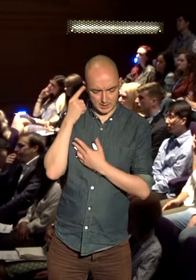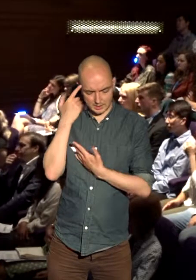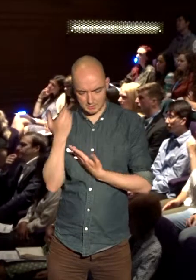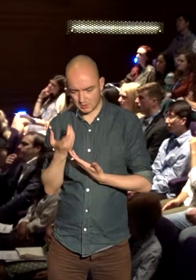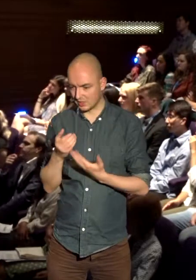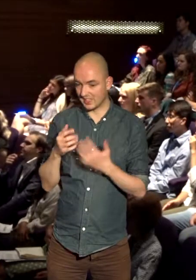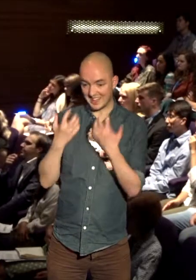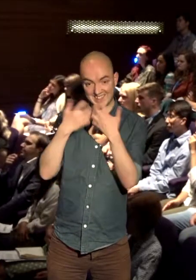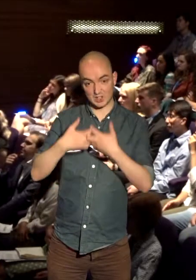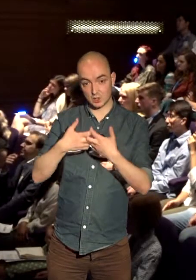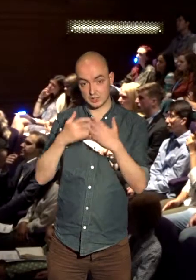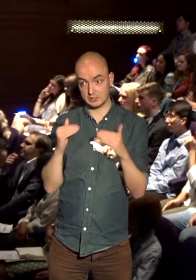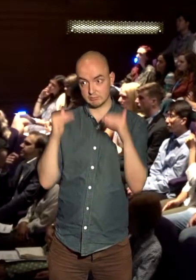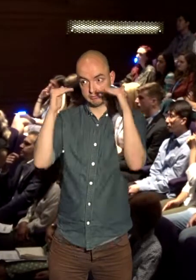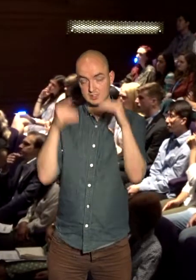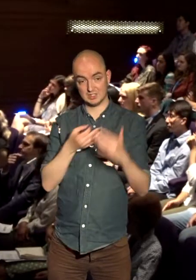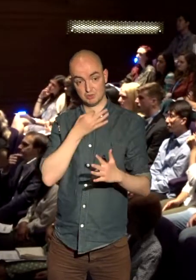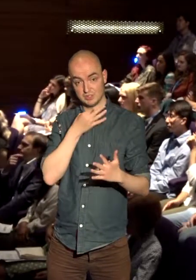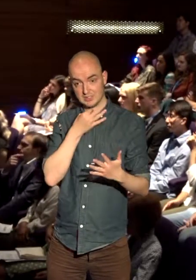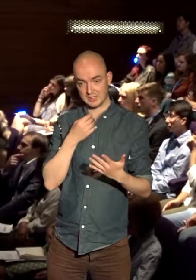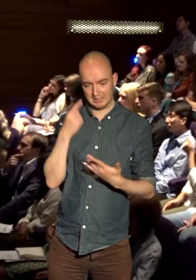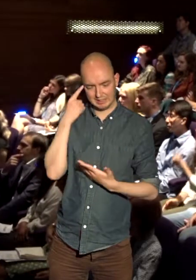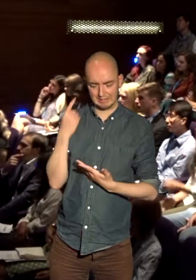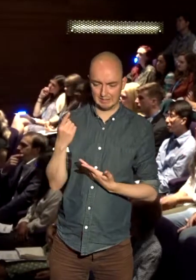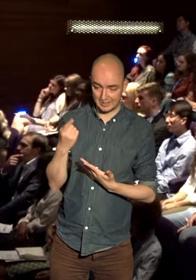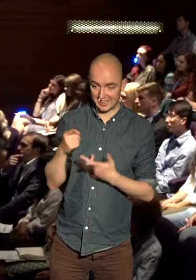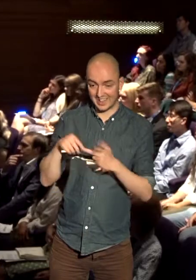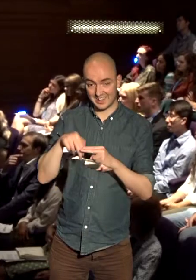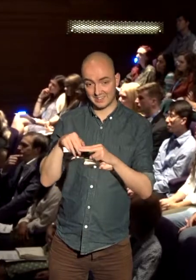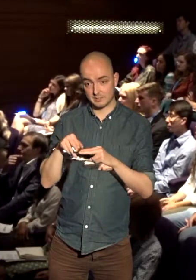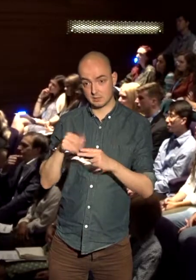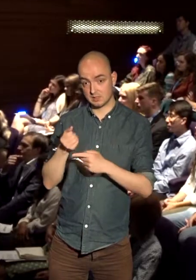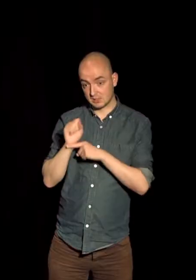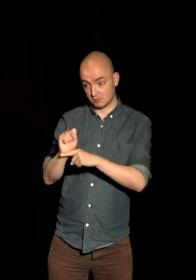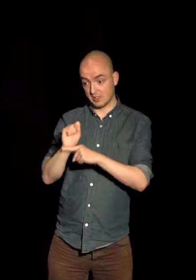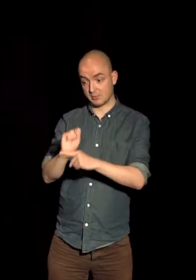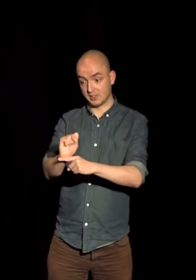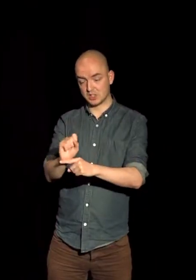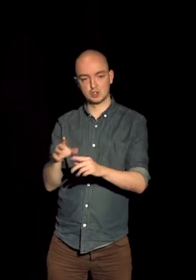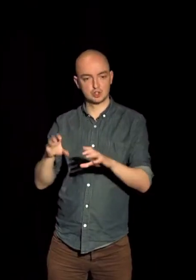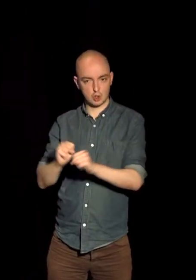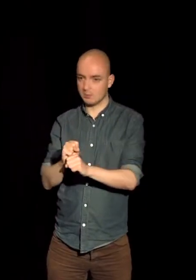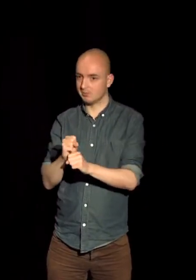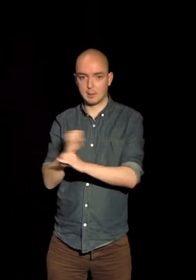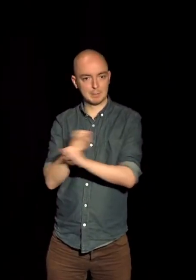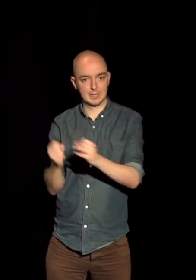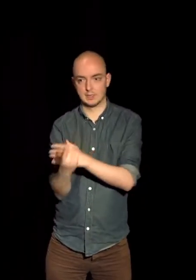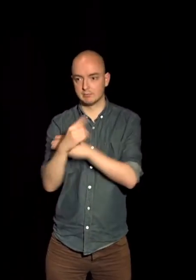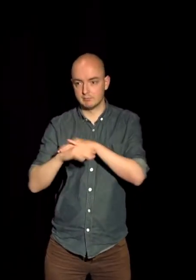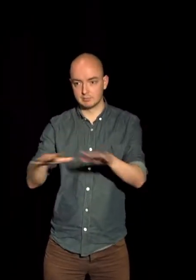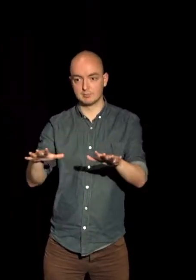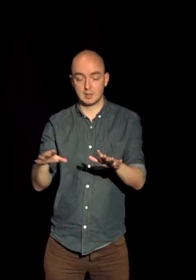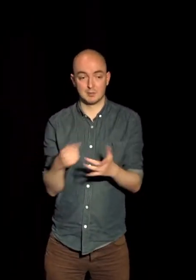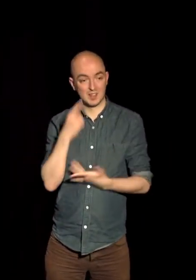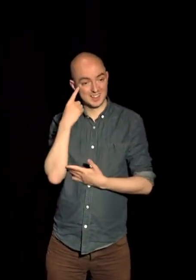matter how effective conventional safety devices are, there is a form of accident that is inevitable. In other words, he's saying